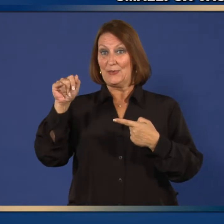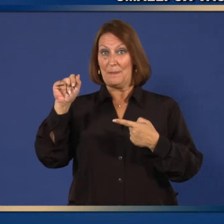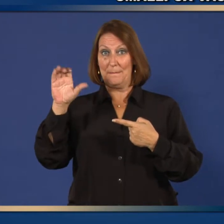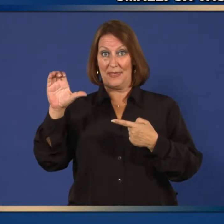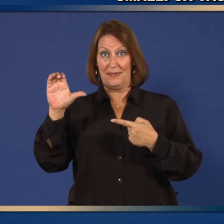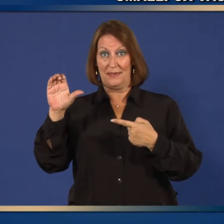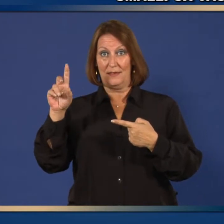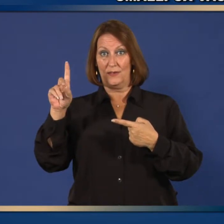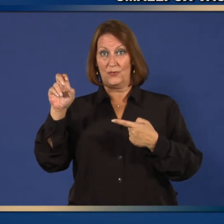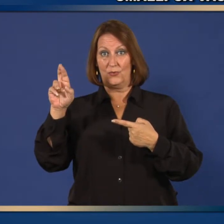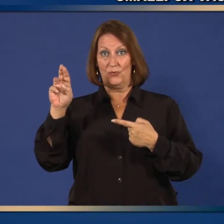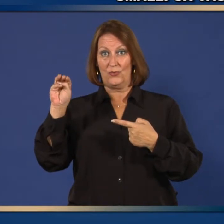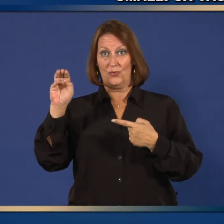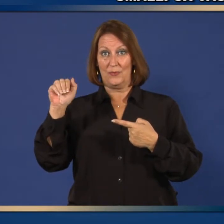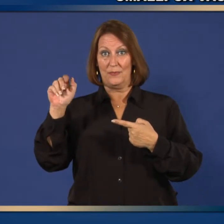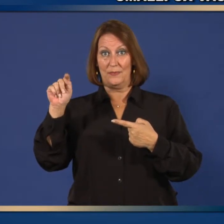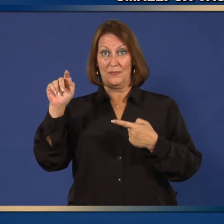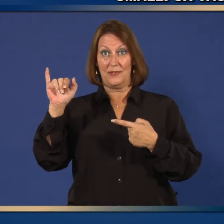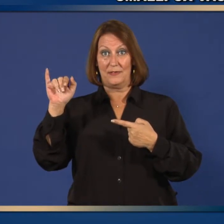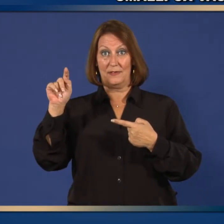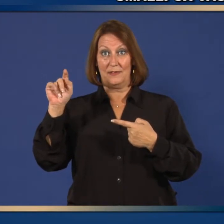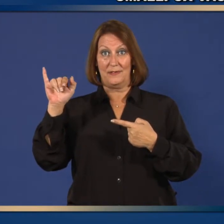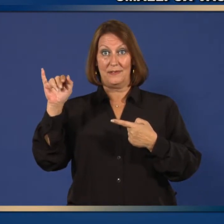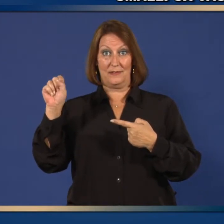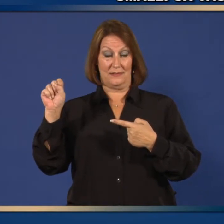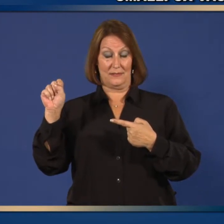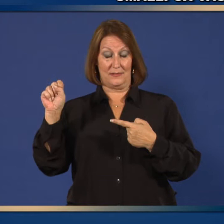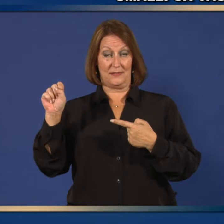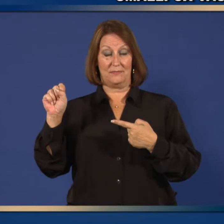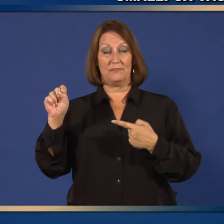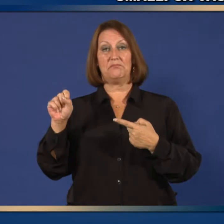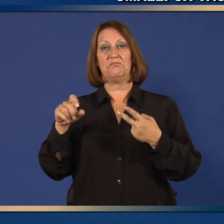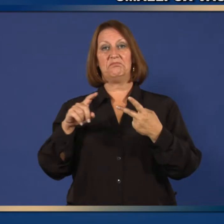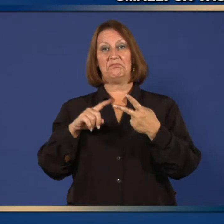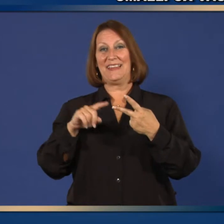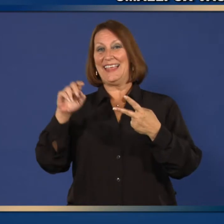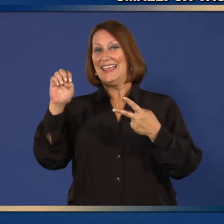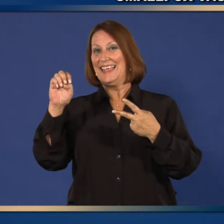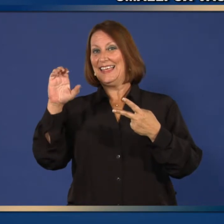in the past, should not get the smallpox vaccine.